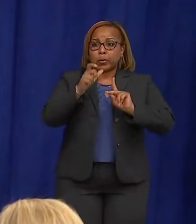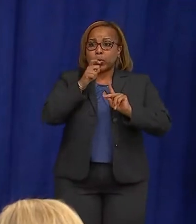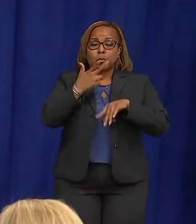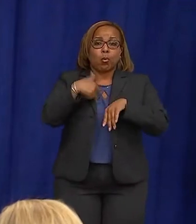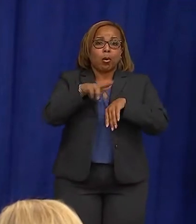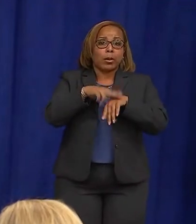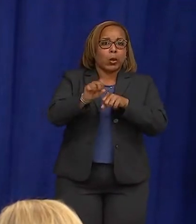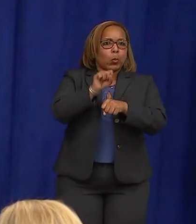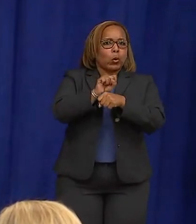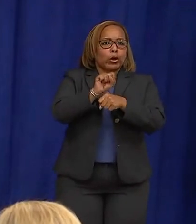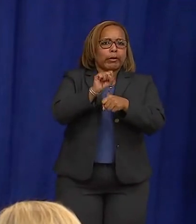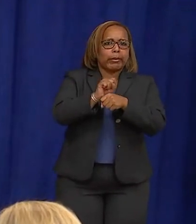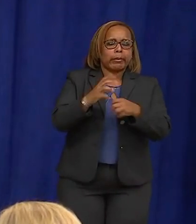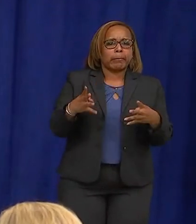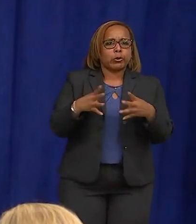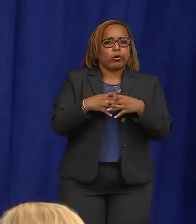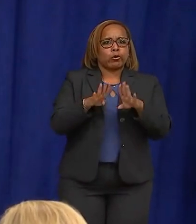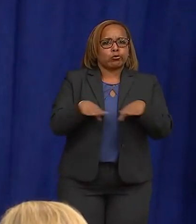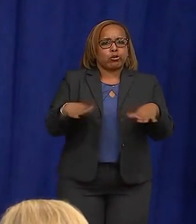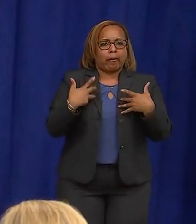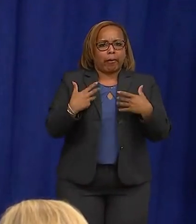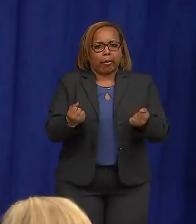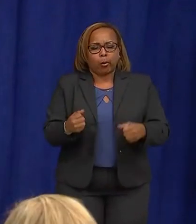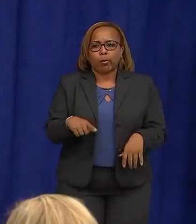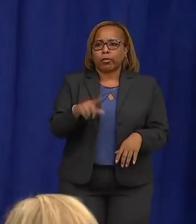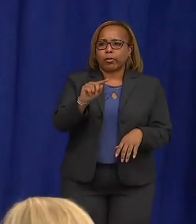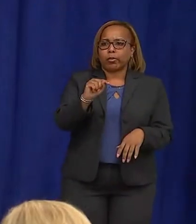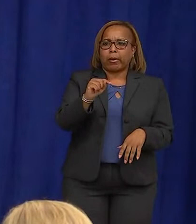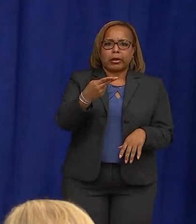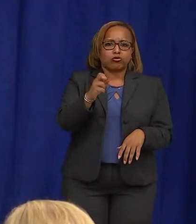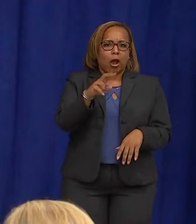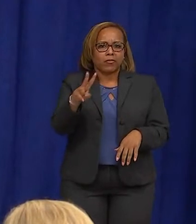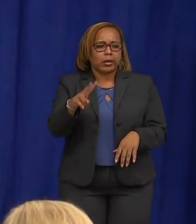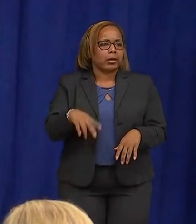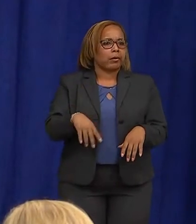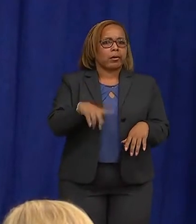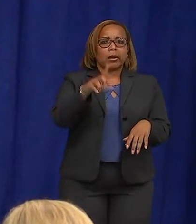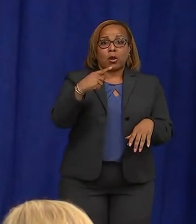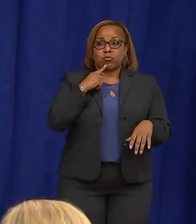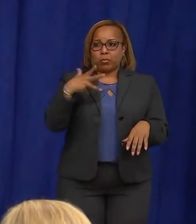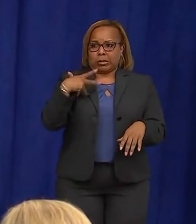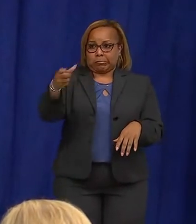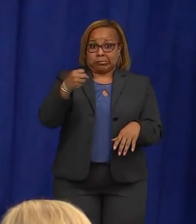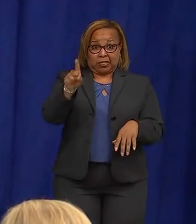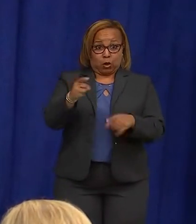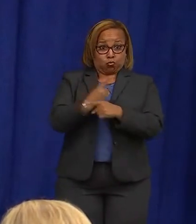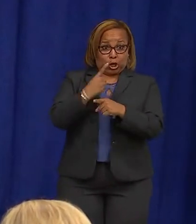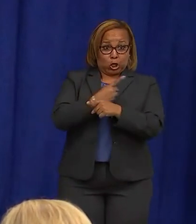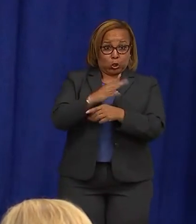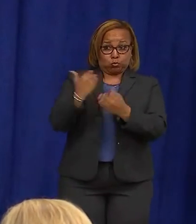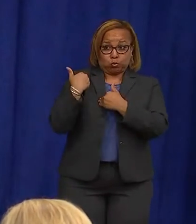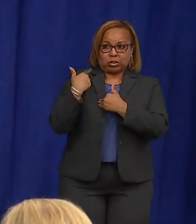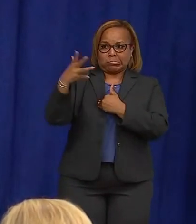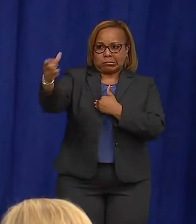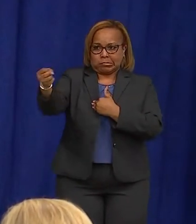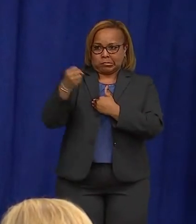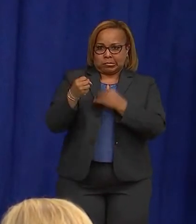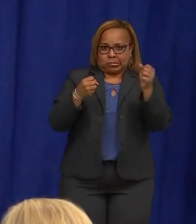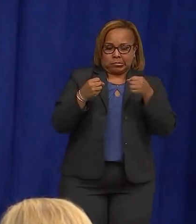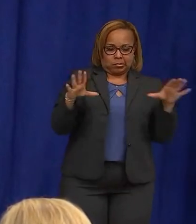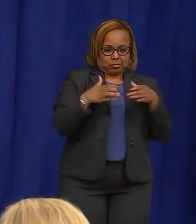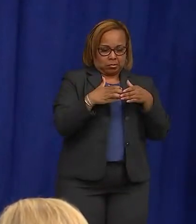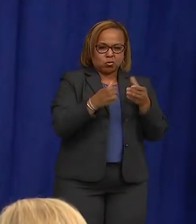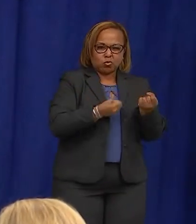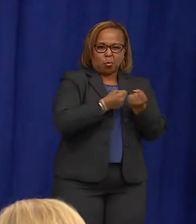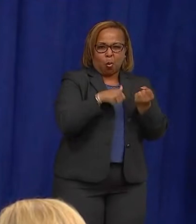who normally work in maternal child health or tuberculosis or HIV and pulled them off of their regular duties to really support this